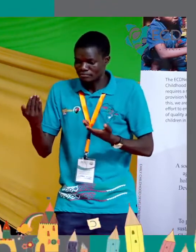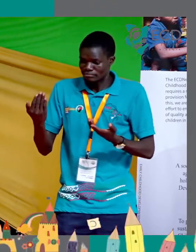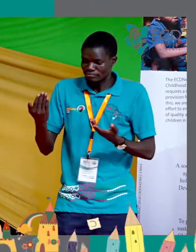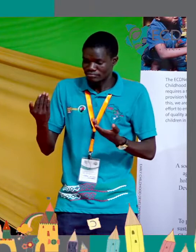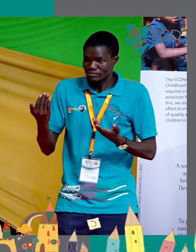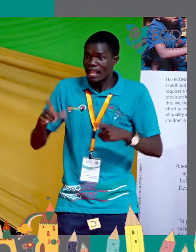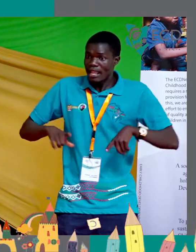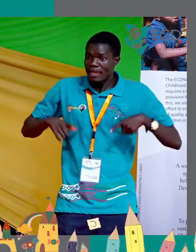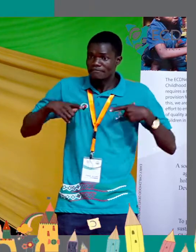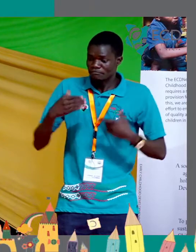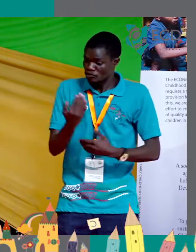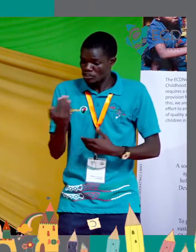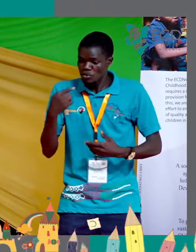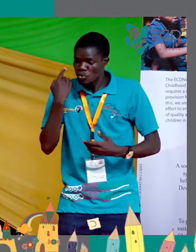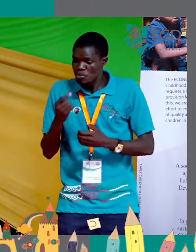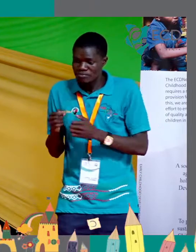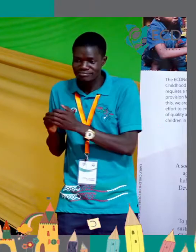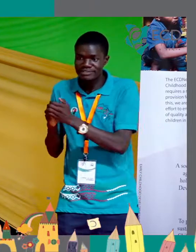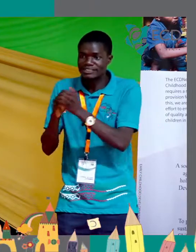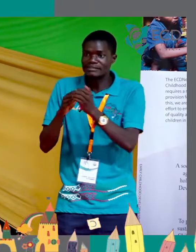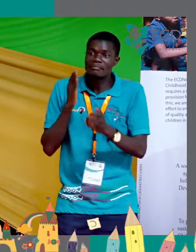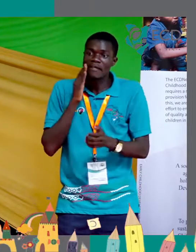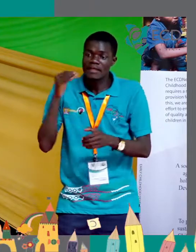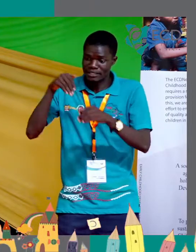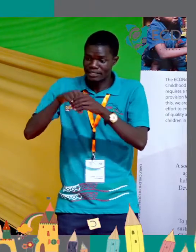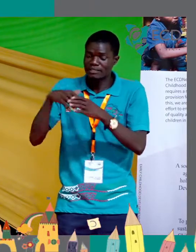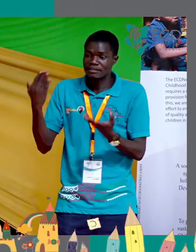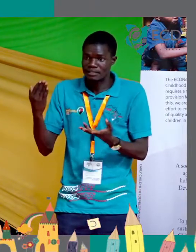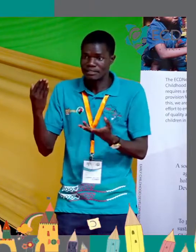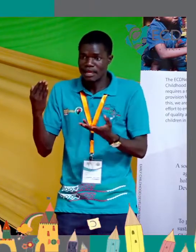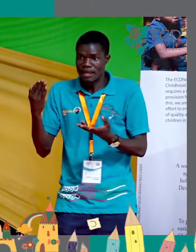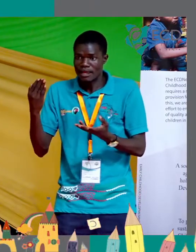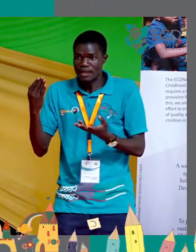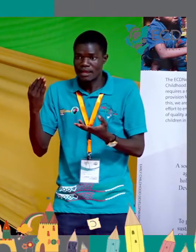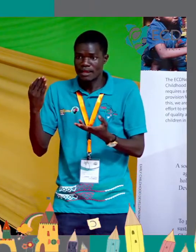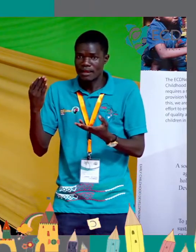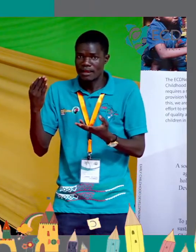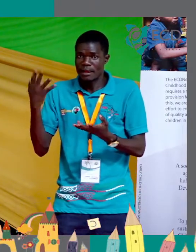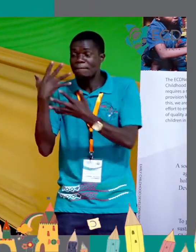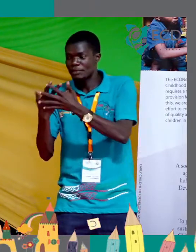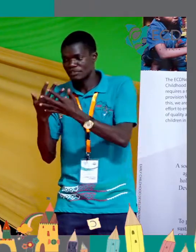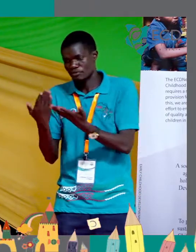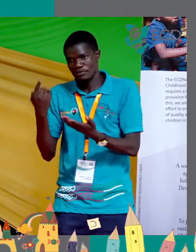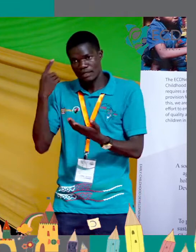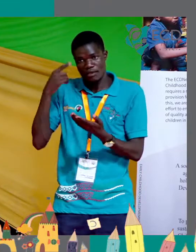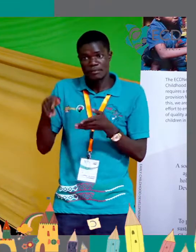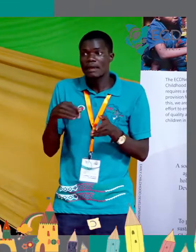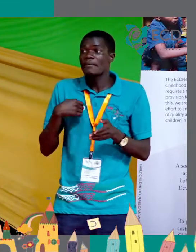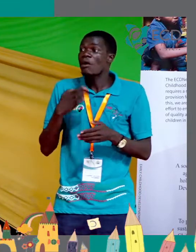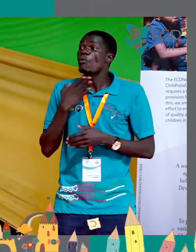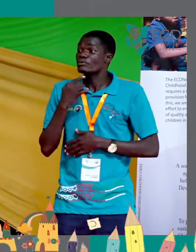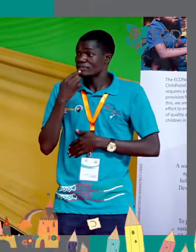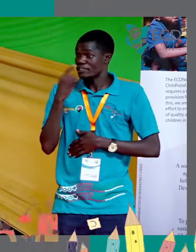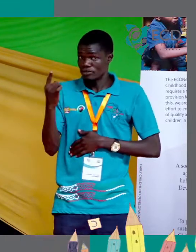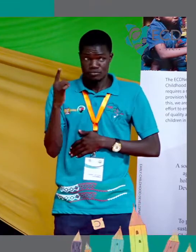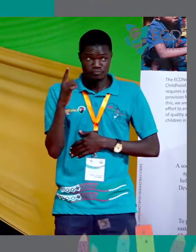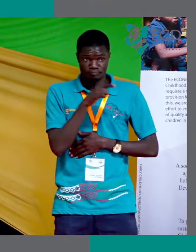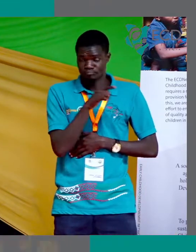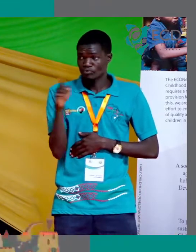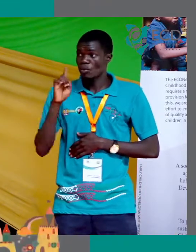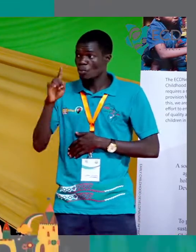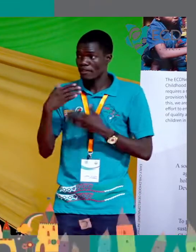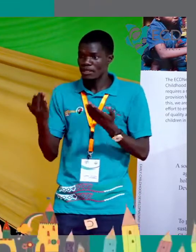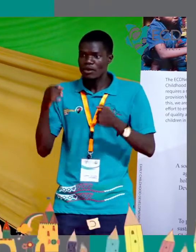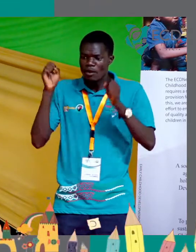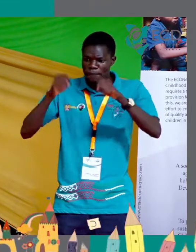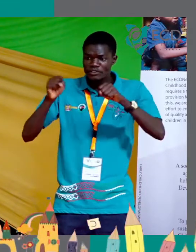prison. And there are a lot of opportunities for all of us. I want to tell you one thing, that you can find yourself